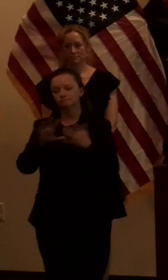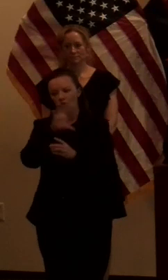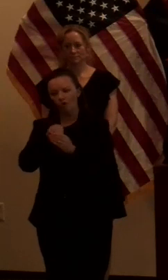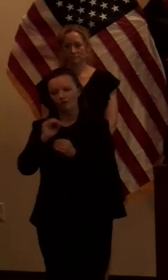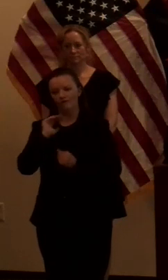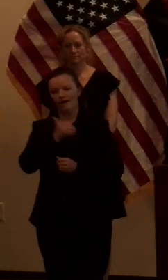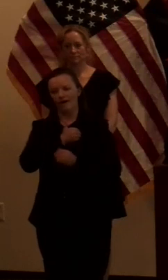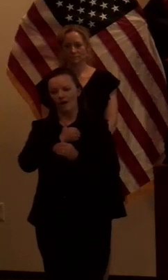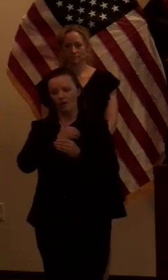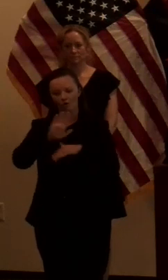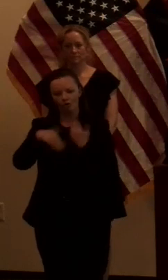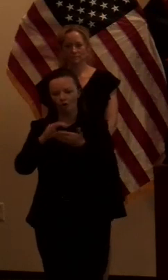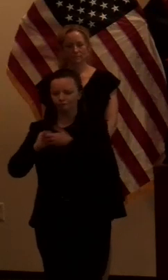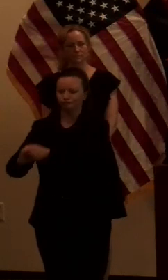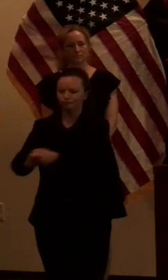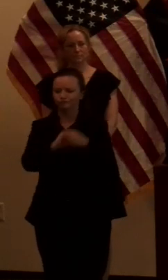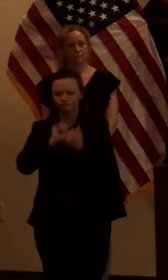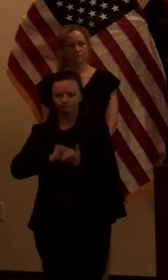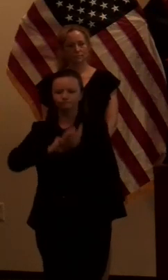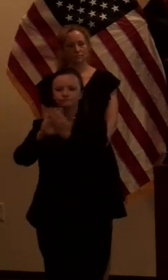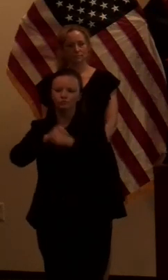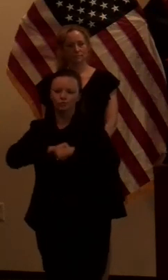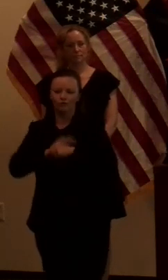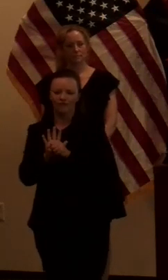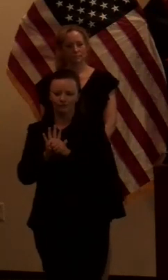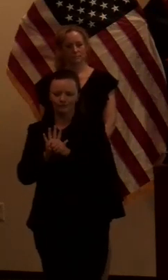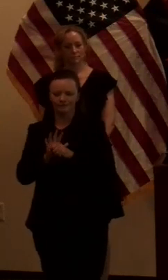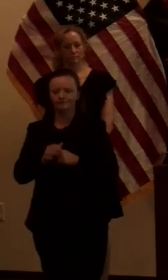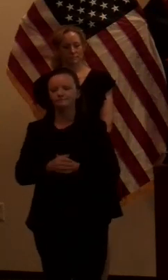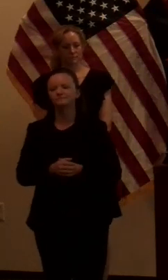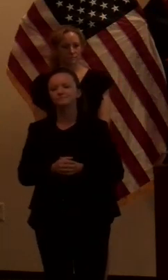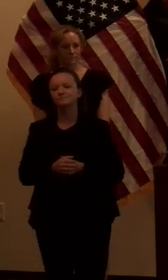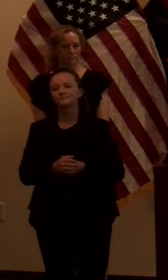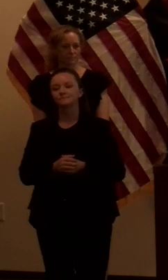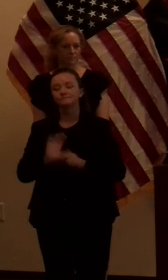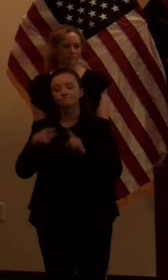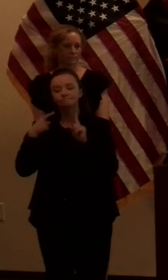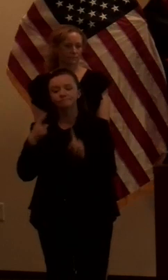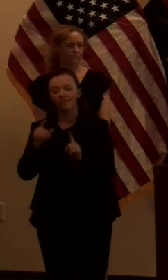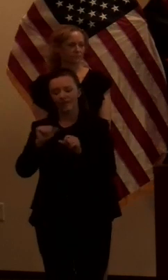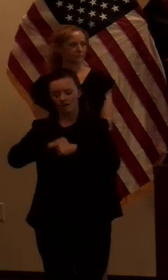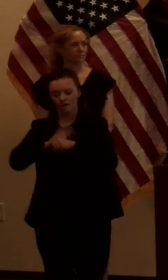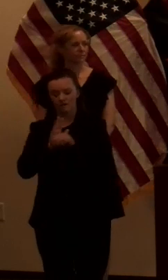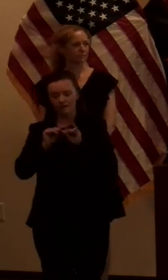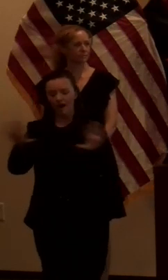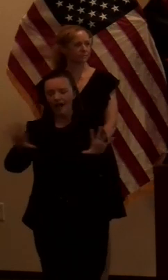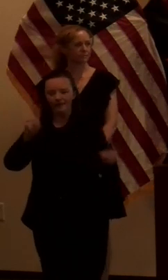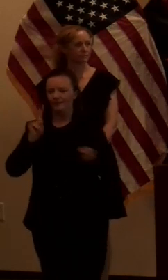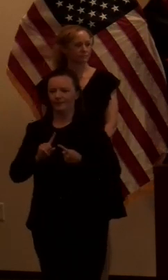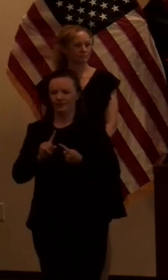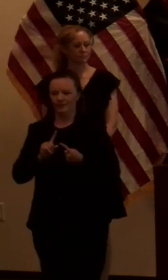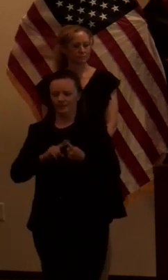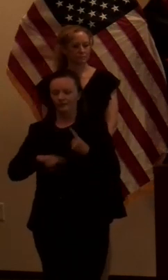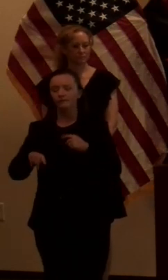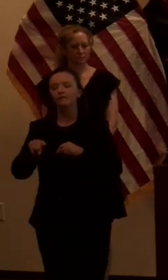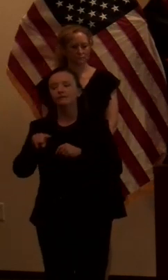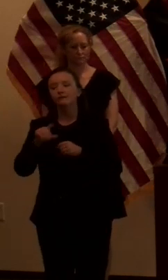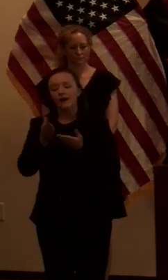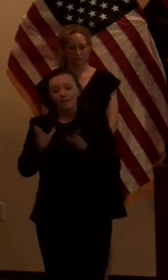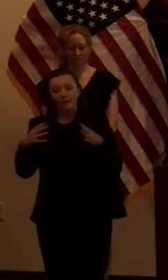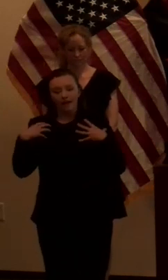to COVID-19. Now, stopping the spread, public health,